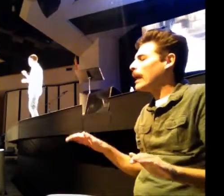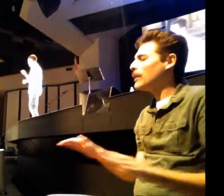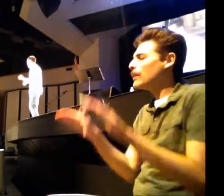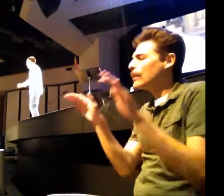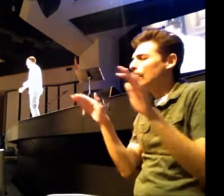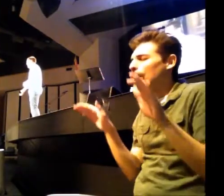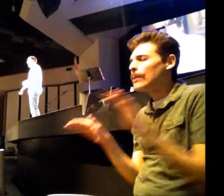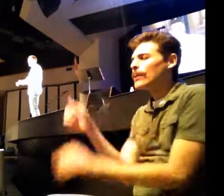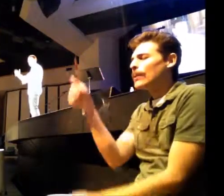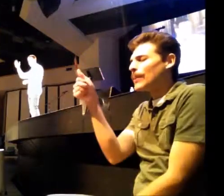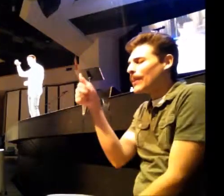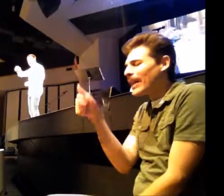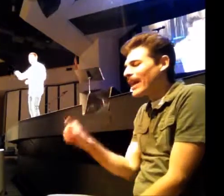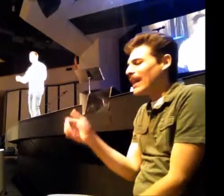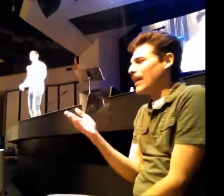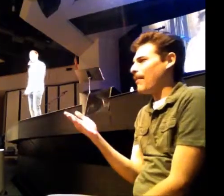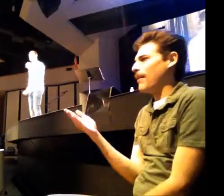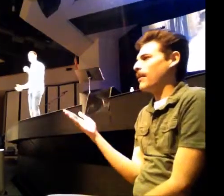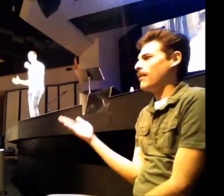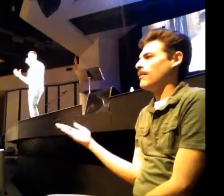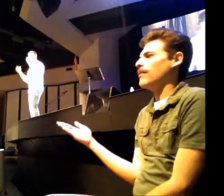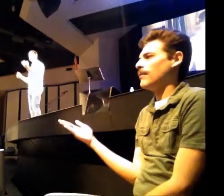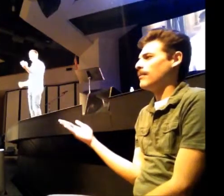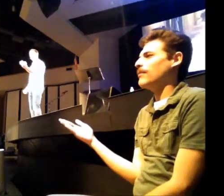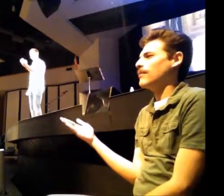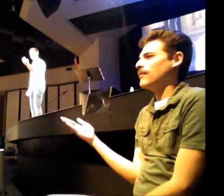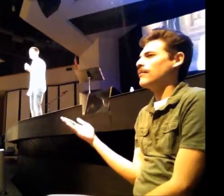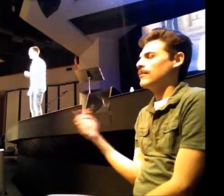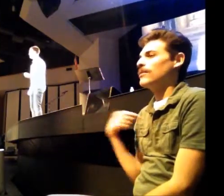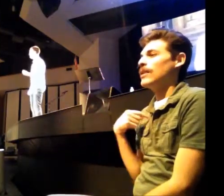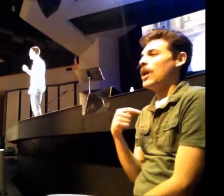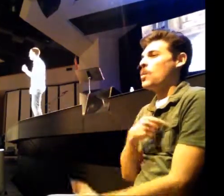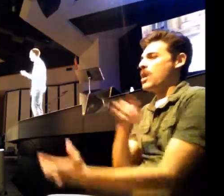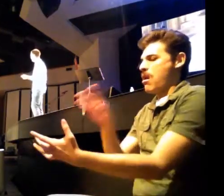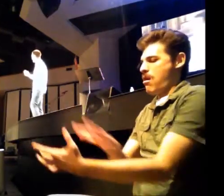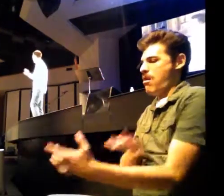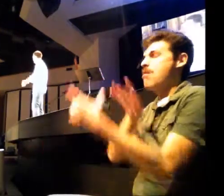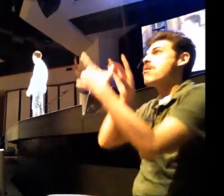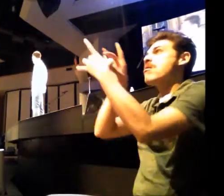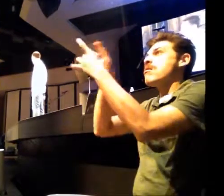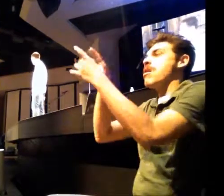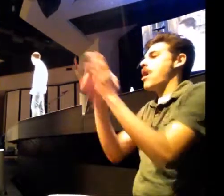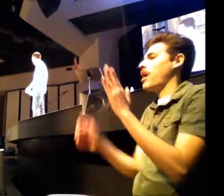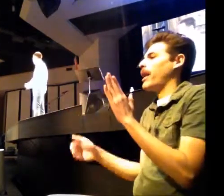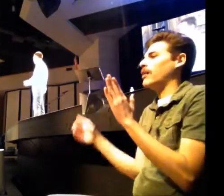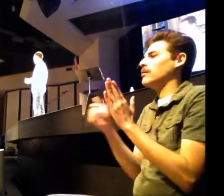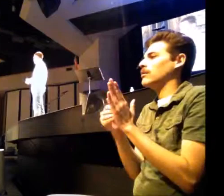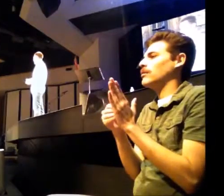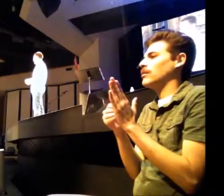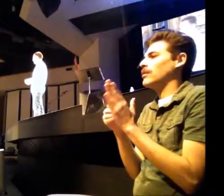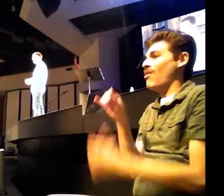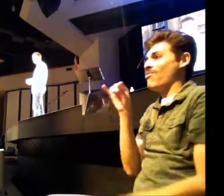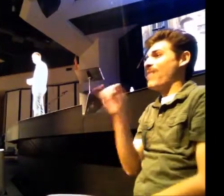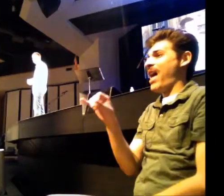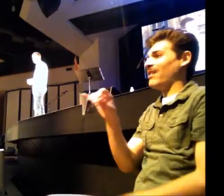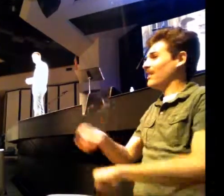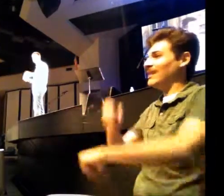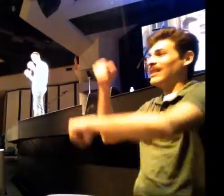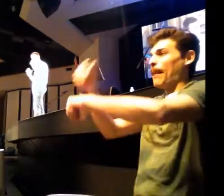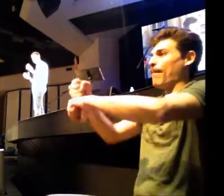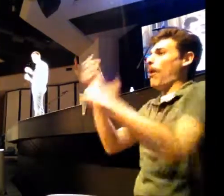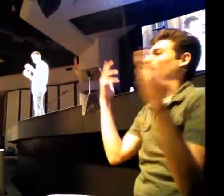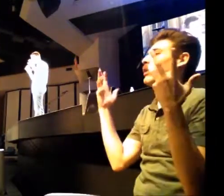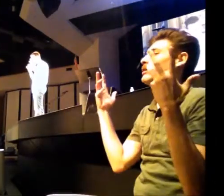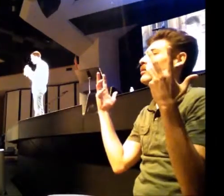go to death and back just to have us with him. There is nothing more secure than that. And if you're a person